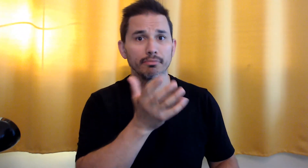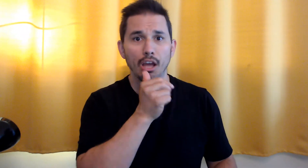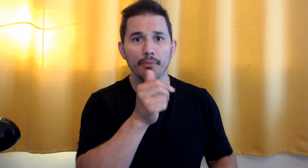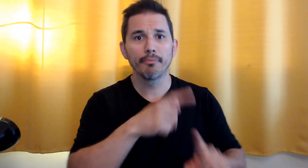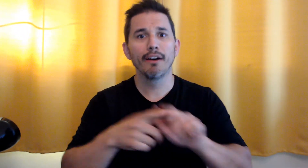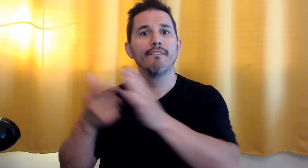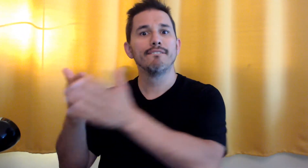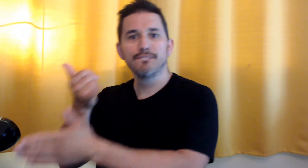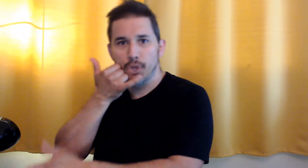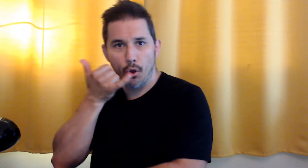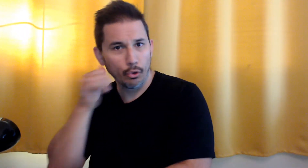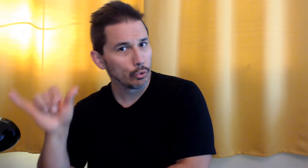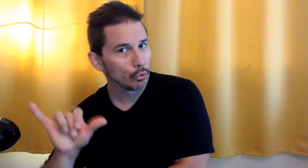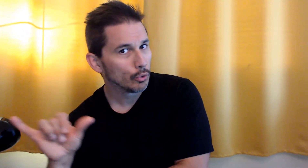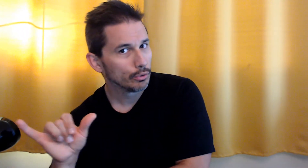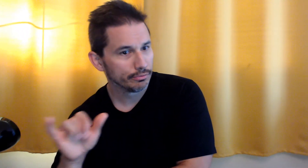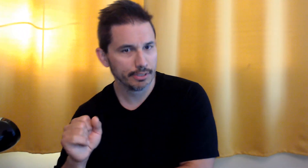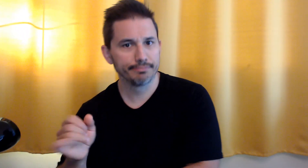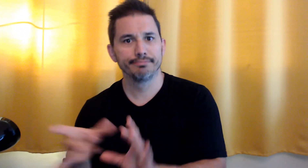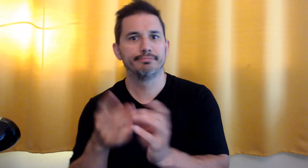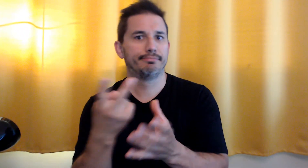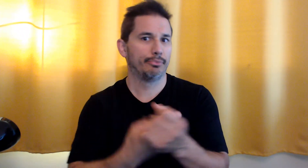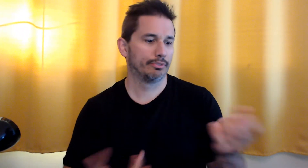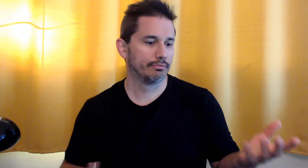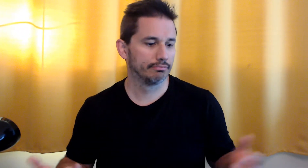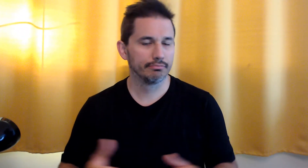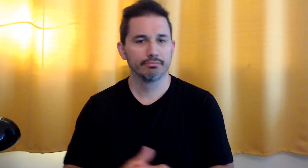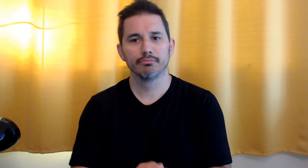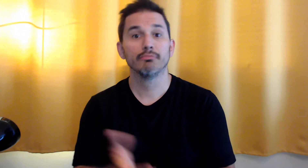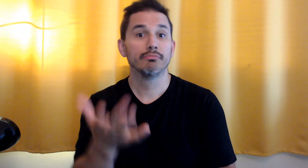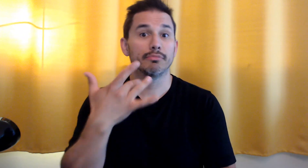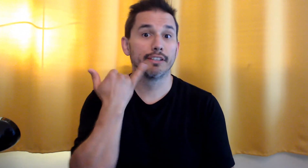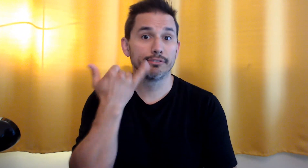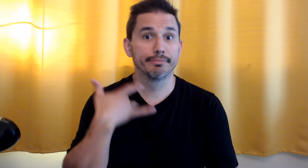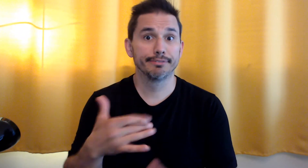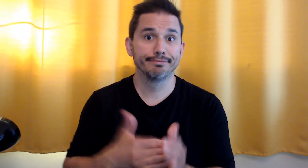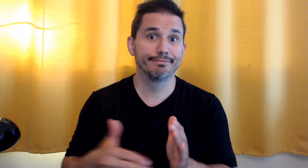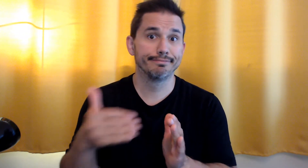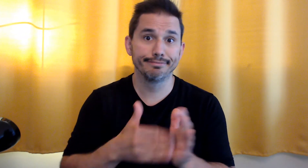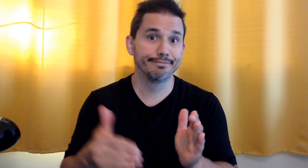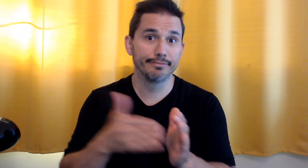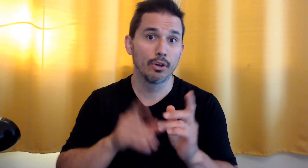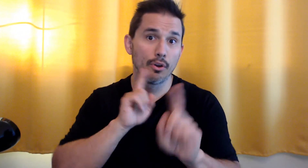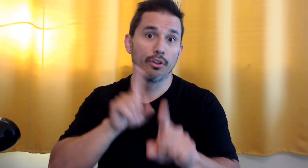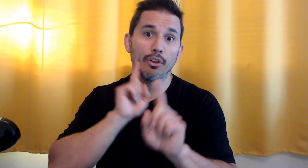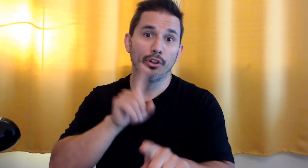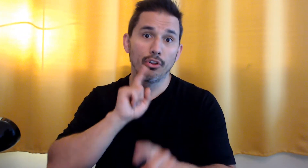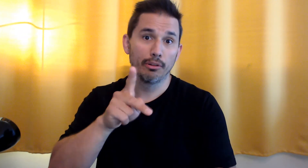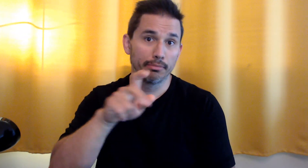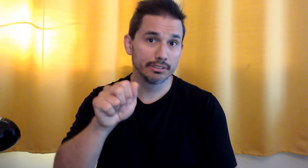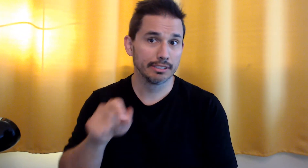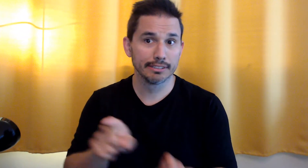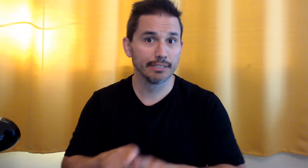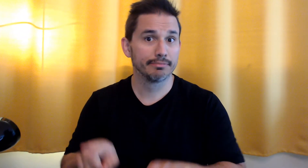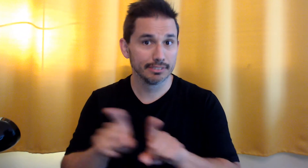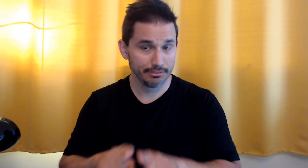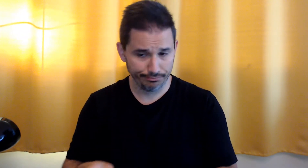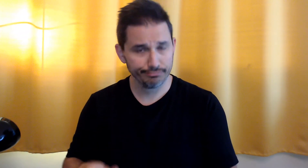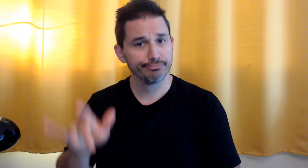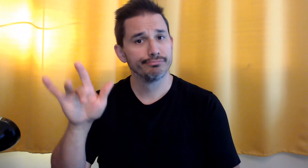So where most smart buttons only connect to smart devices, this one also connects to your phone. You can also